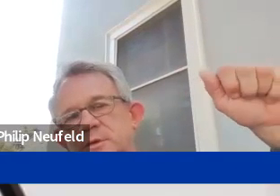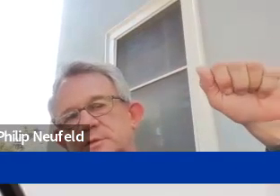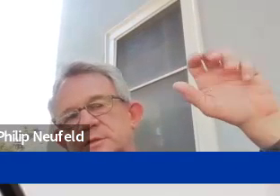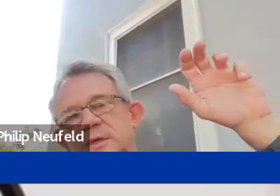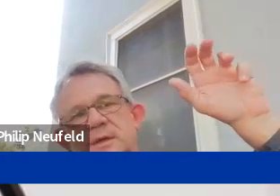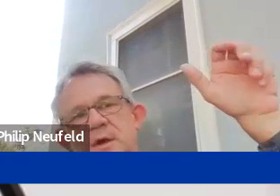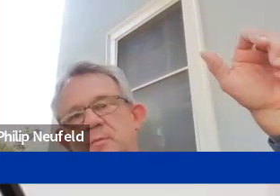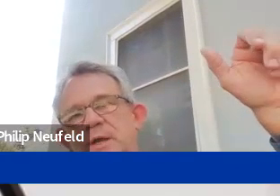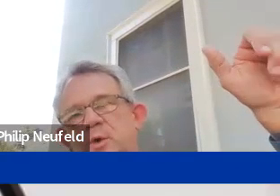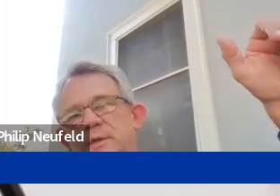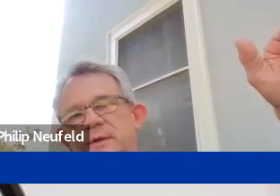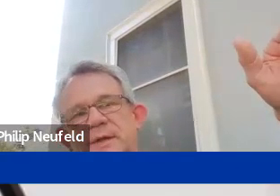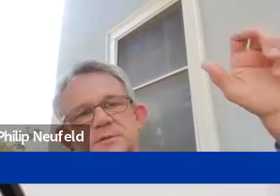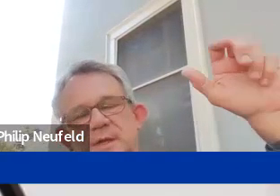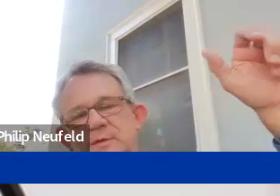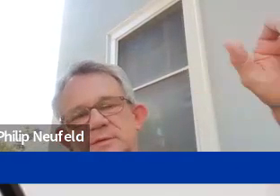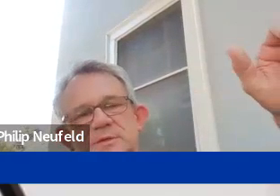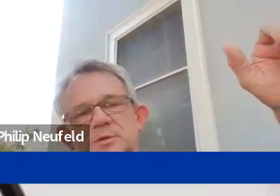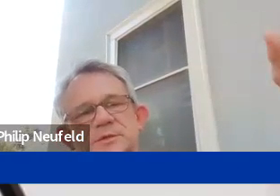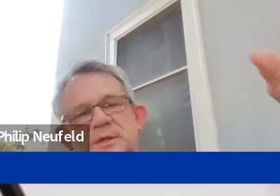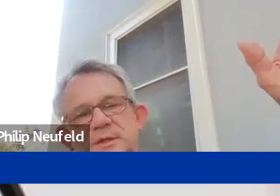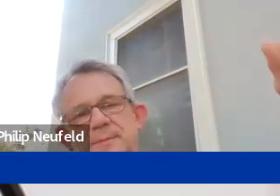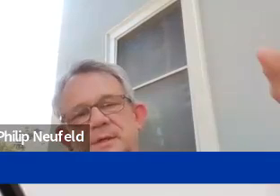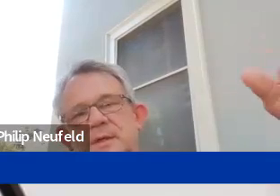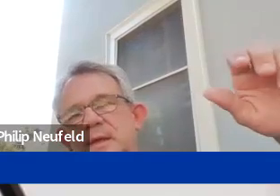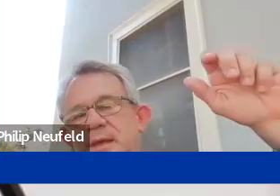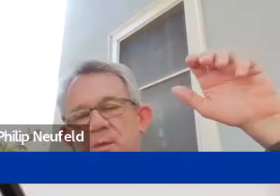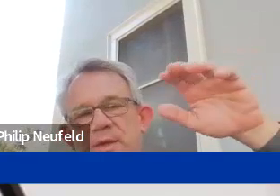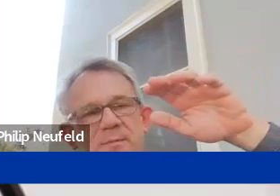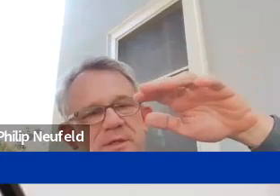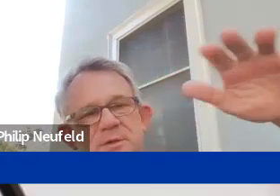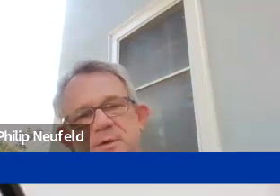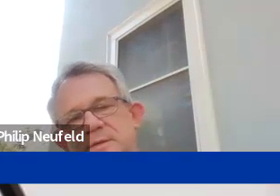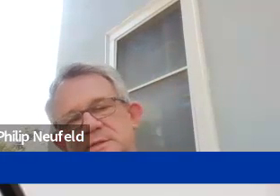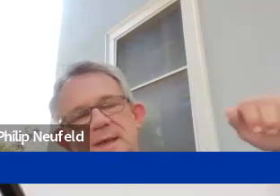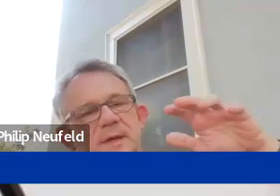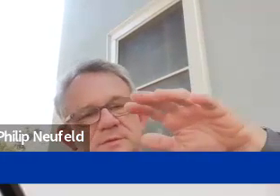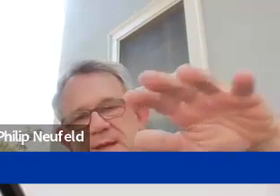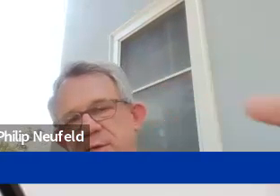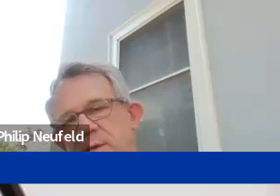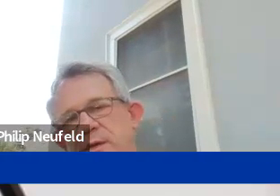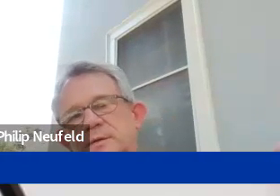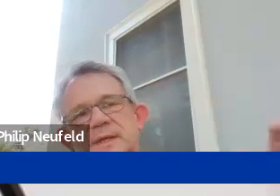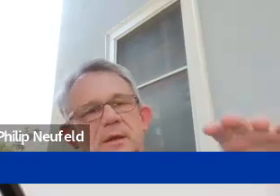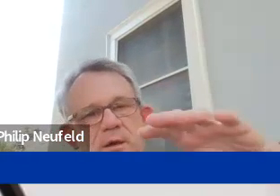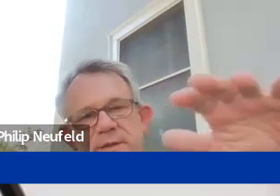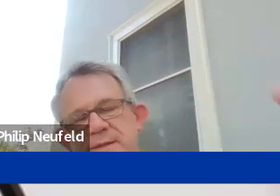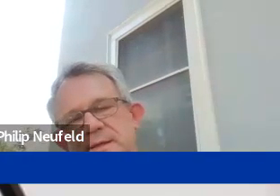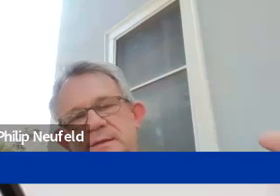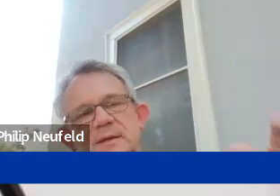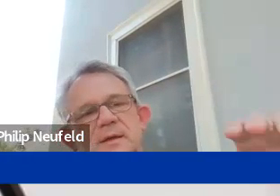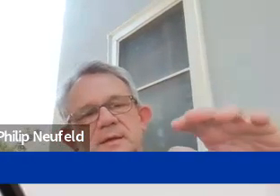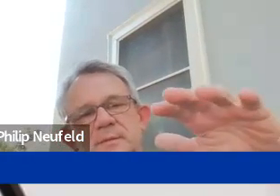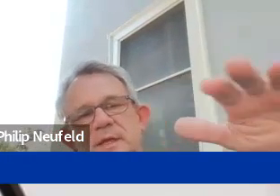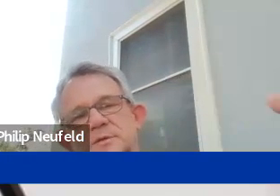open sourced our My Quality of Internet, so any school district can adopt it. We got to measure these laptops everywhere to get all